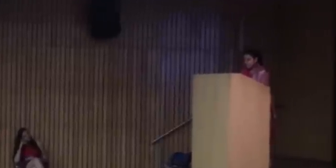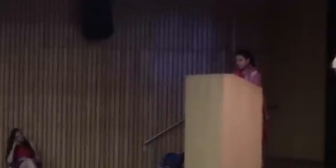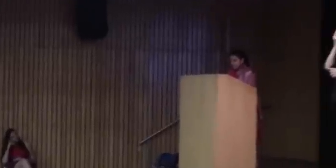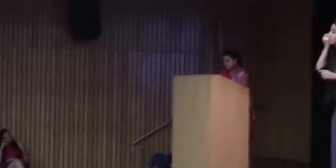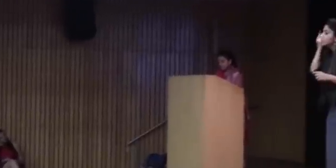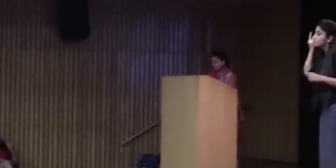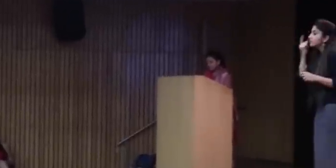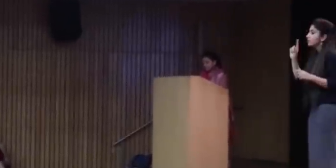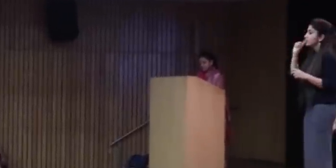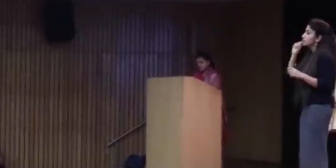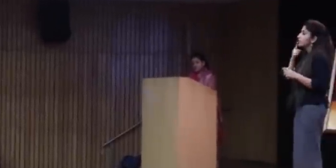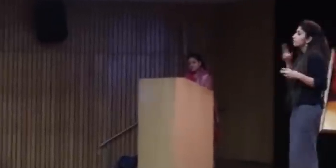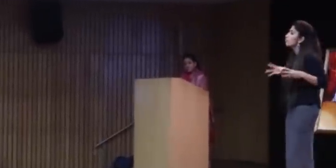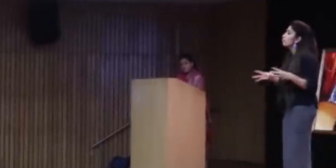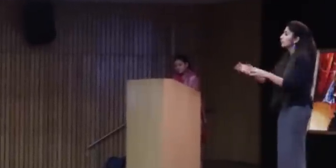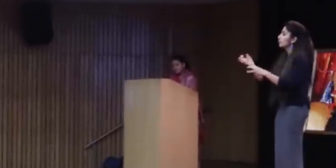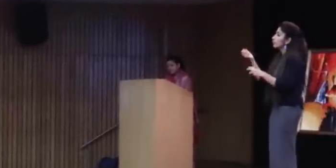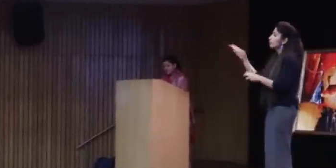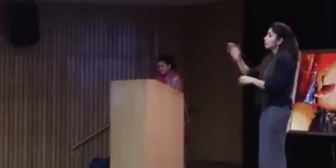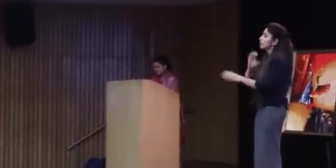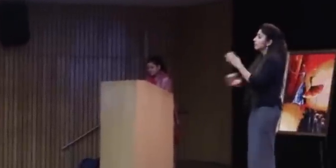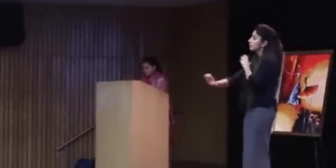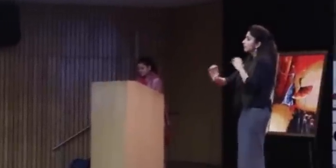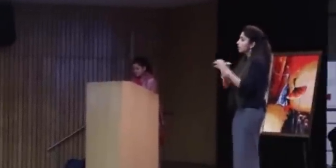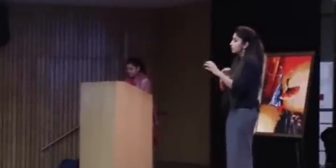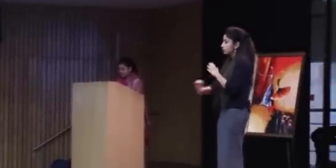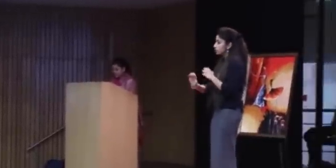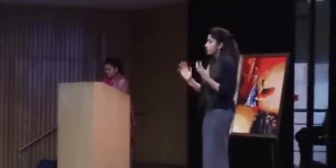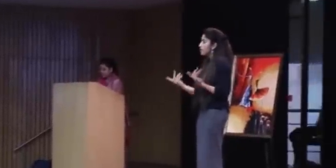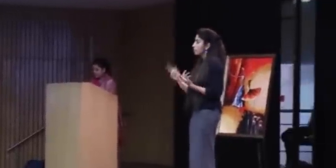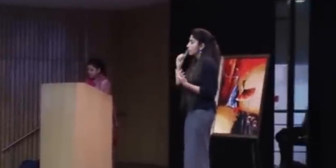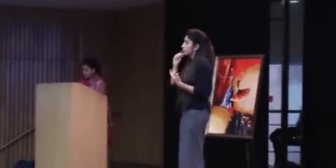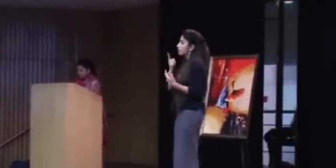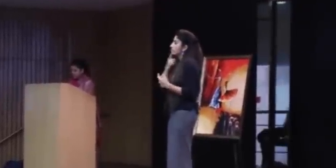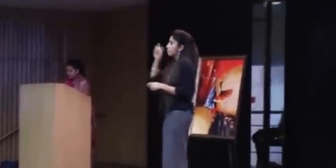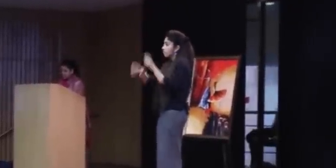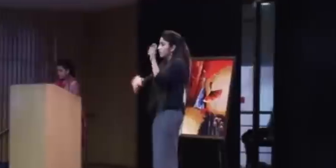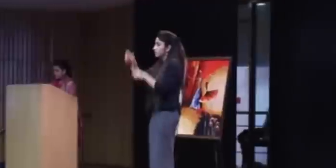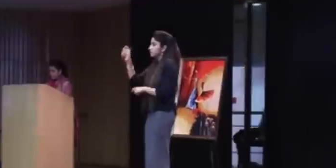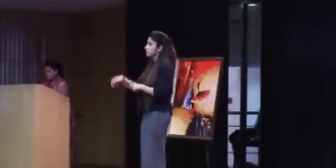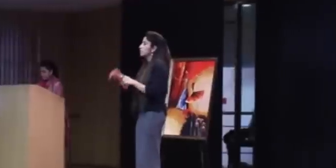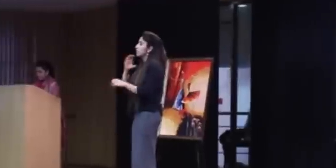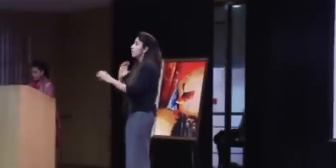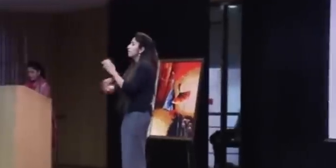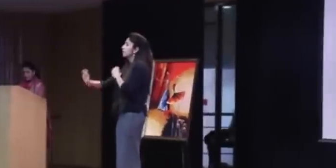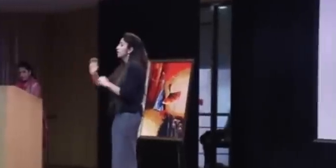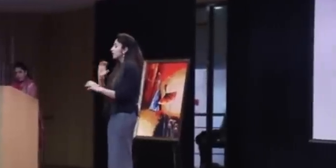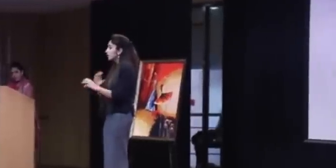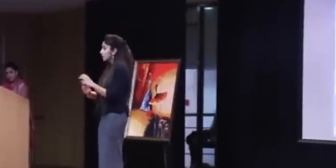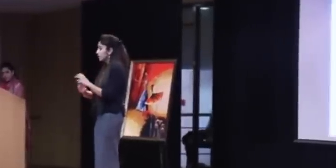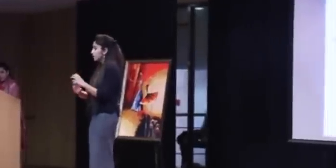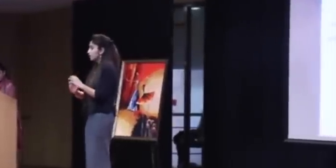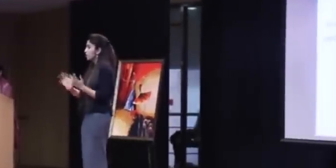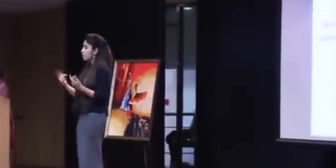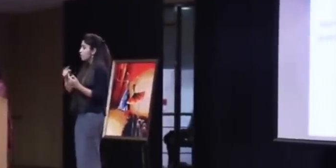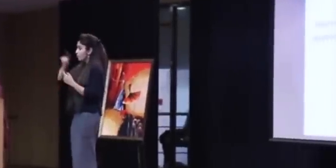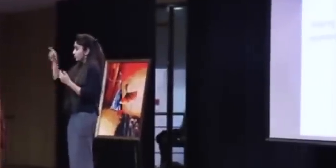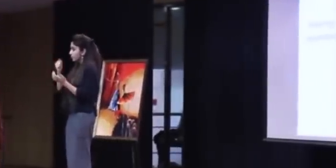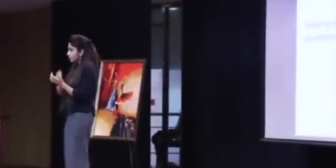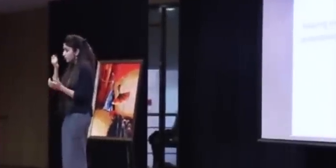to the limitation that hearing individual experience by not being aware of deaf ways being